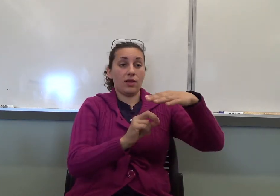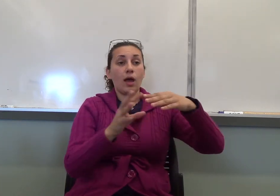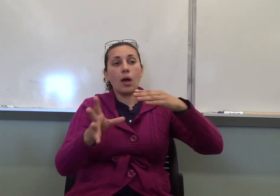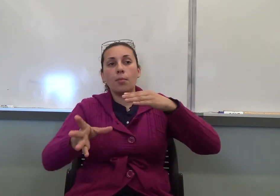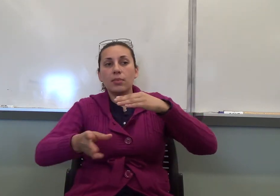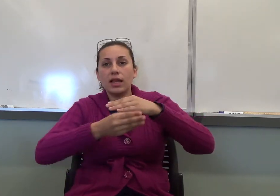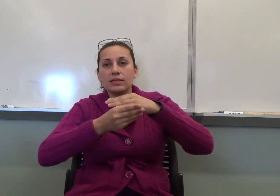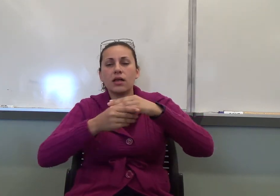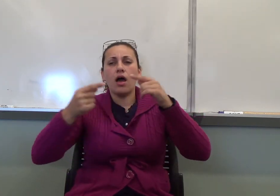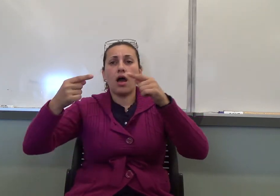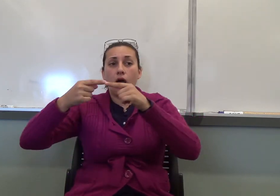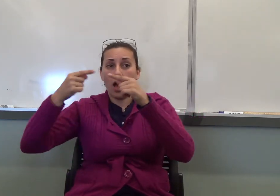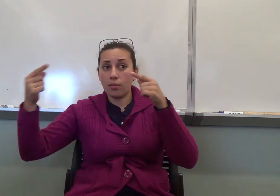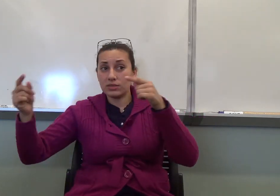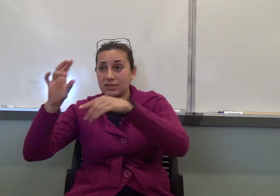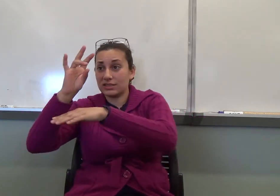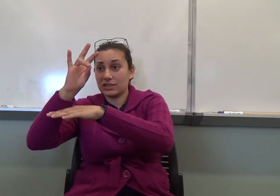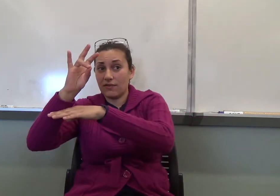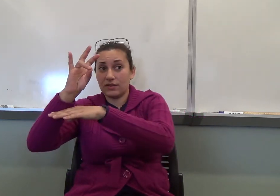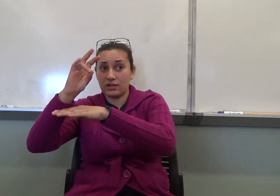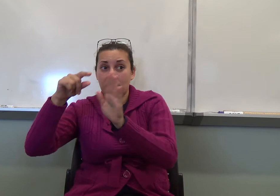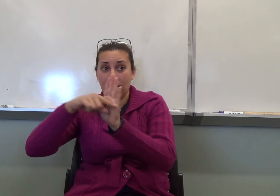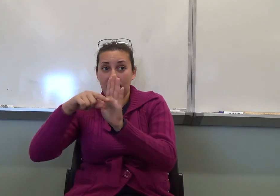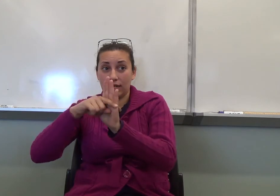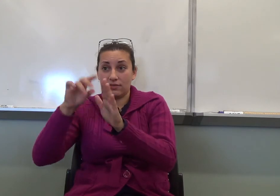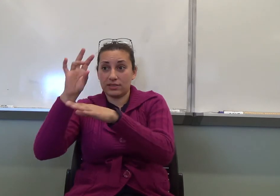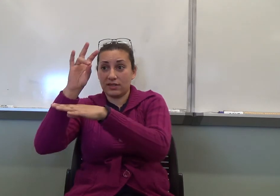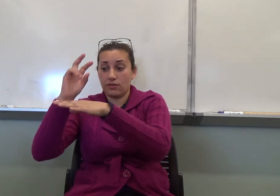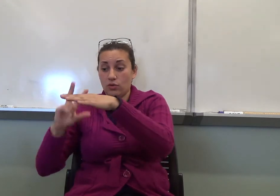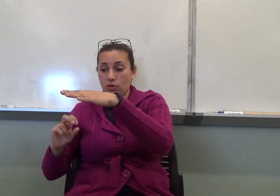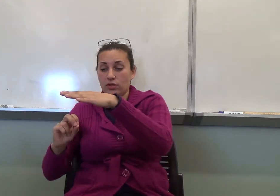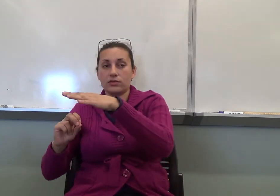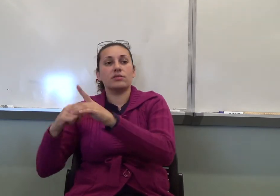of 7/30ths, negative 7/30ths, will be a positive 7/30ths.